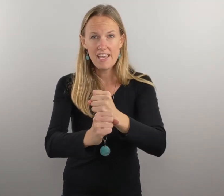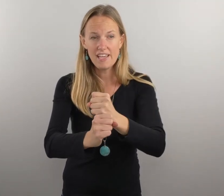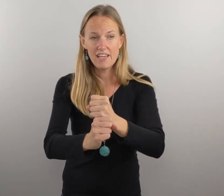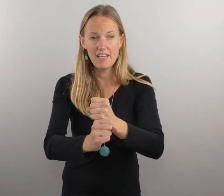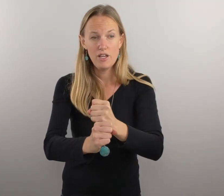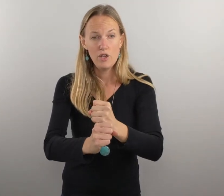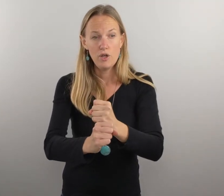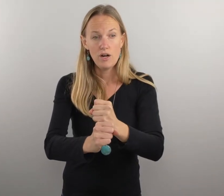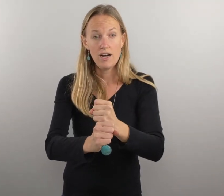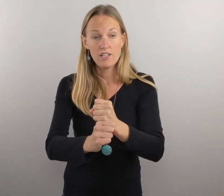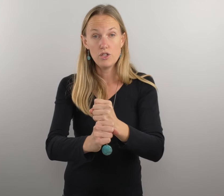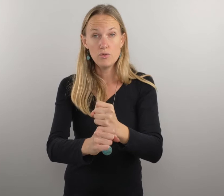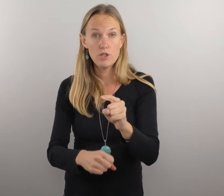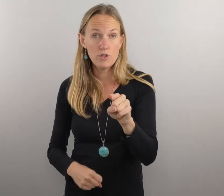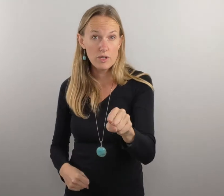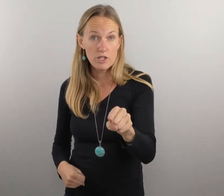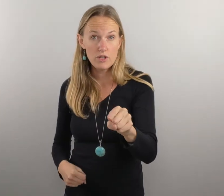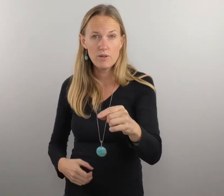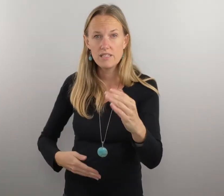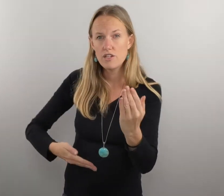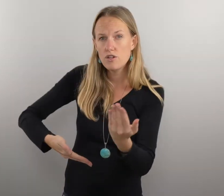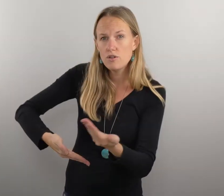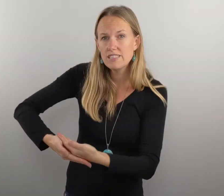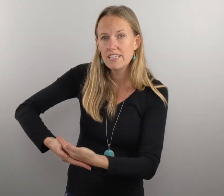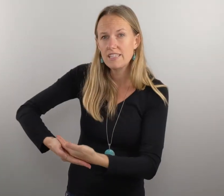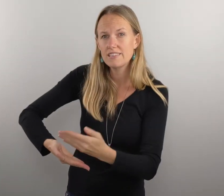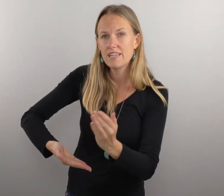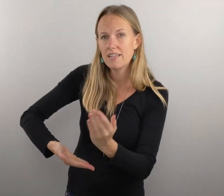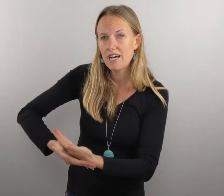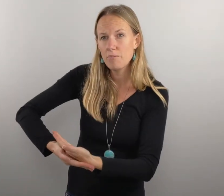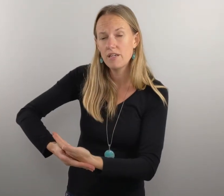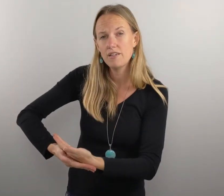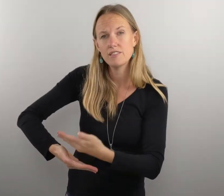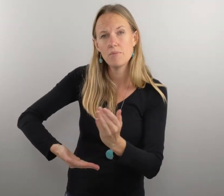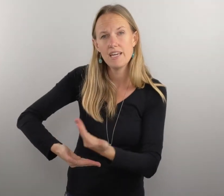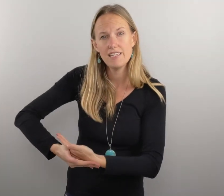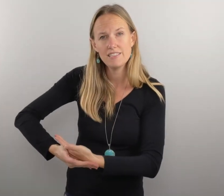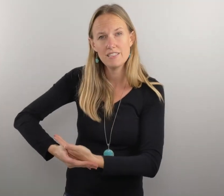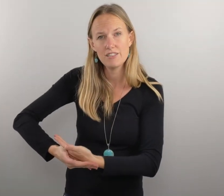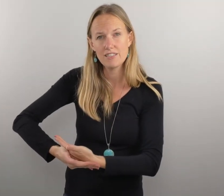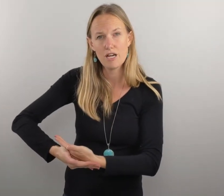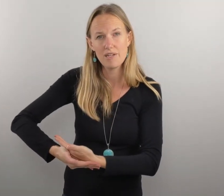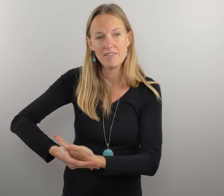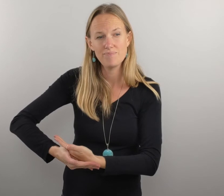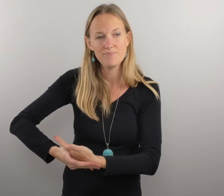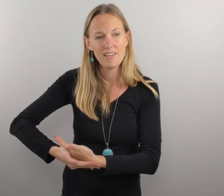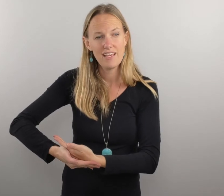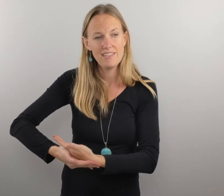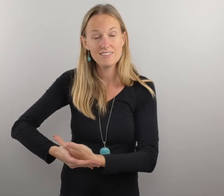make you new, you, and then new is like this, kind of cup your dominant hand into your non-dominant. Okay, so that